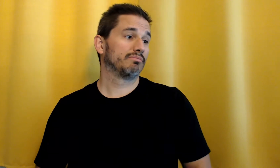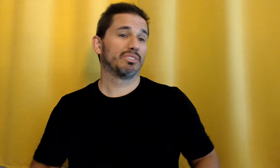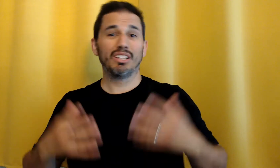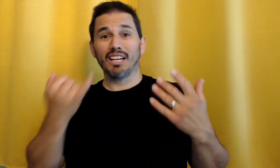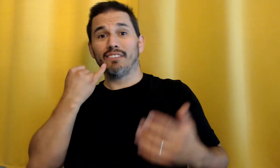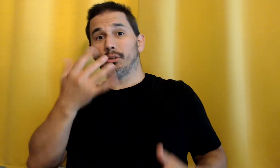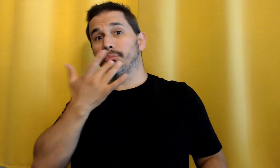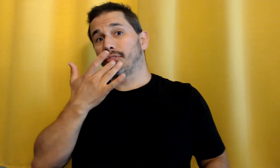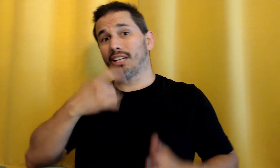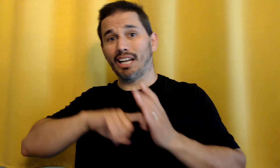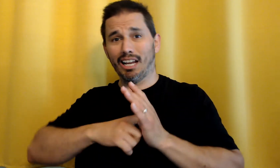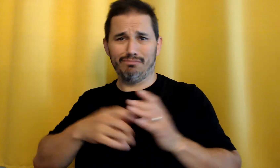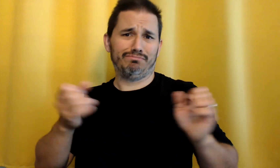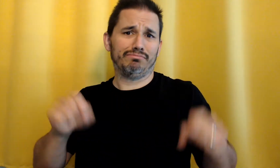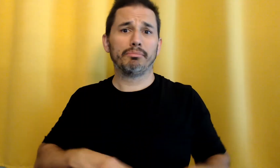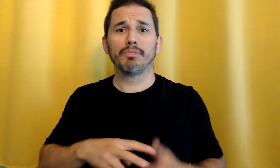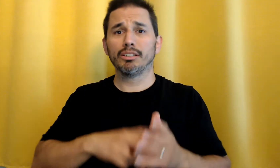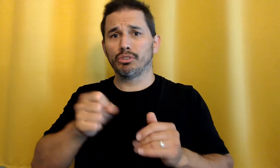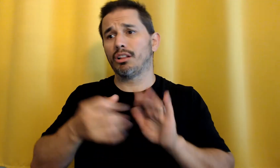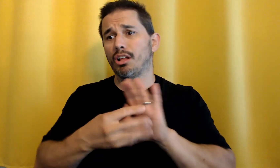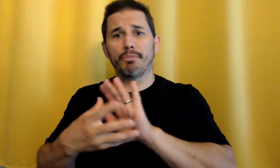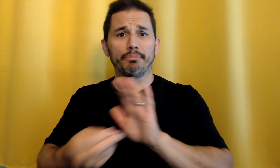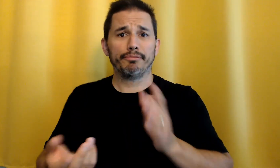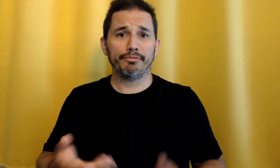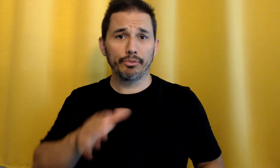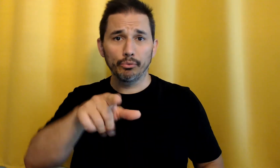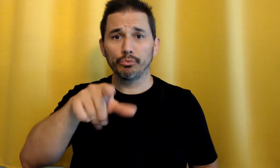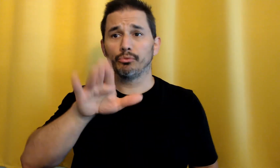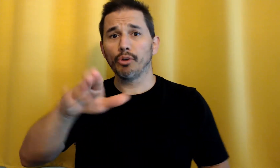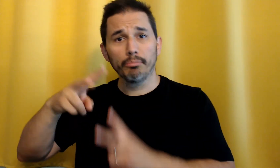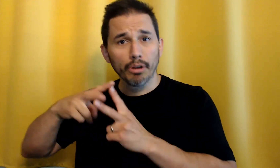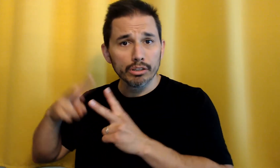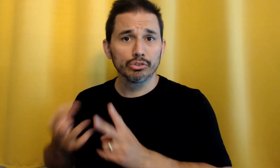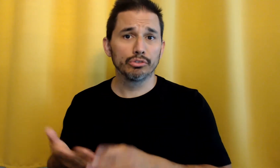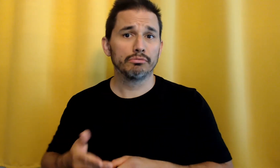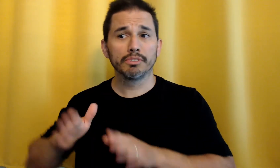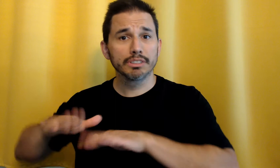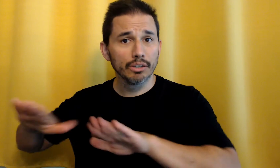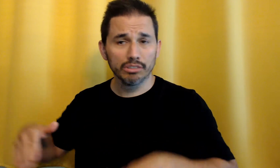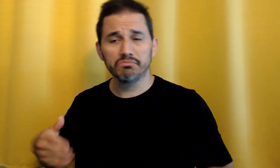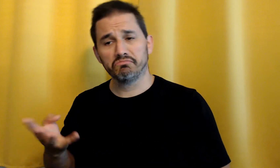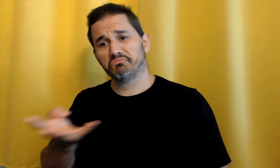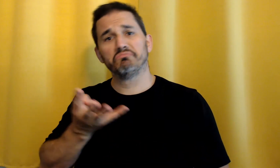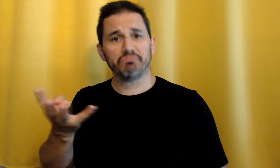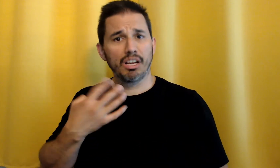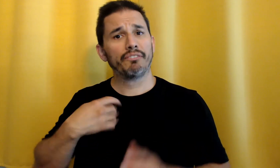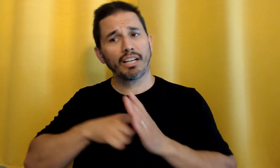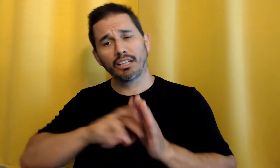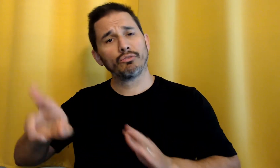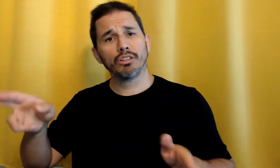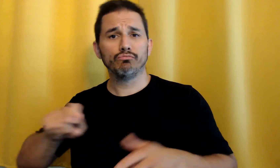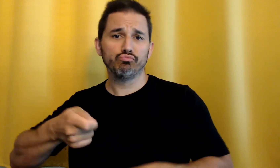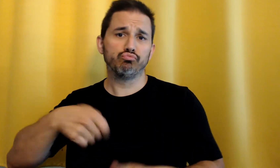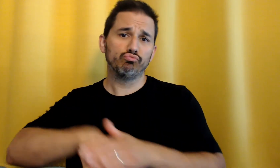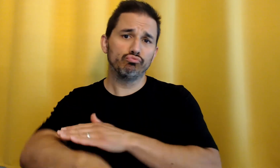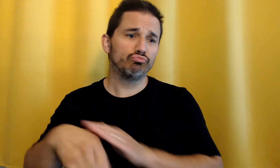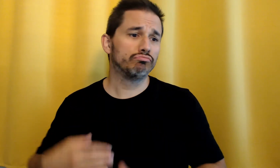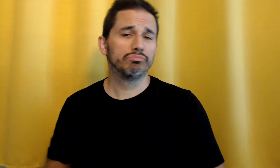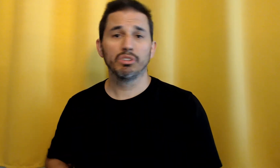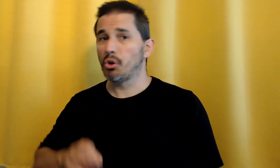home. And if you prefer that physical key, that's fine. You can make a few different copies for your partner and your kids. That way they all have